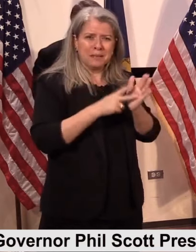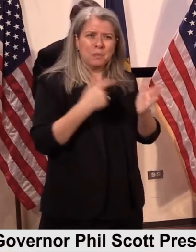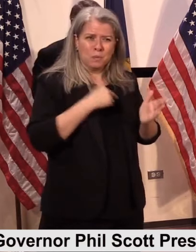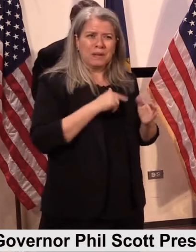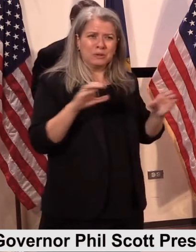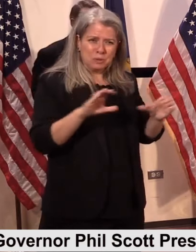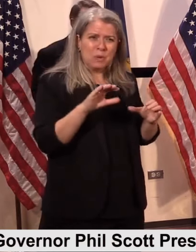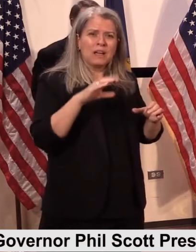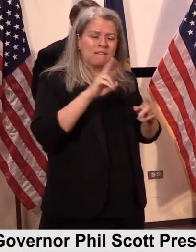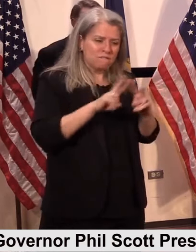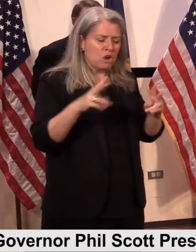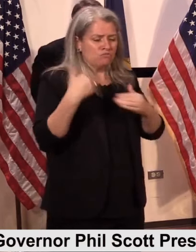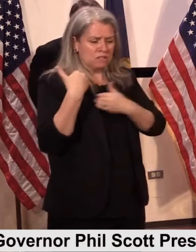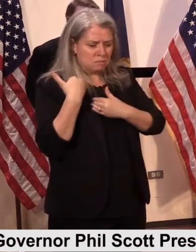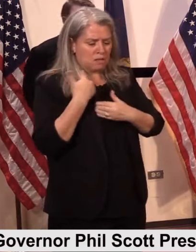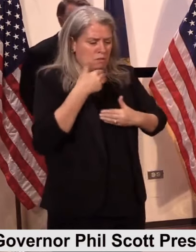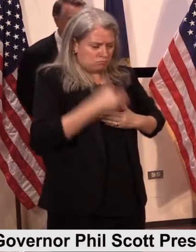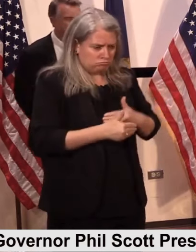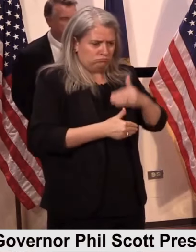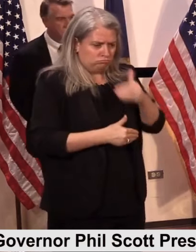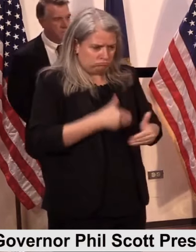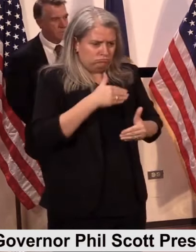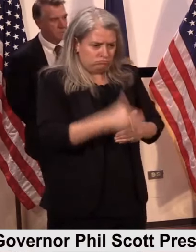1,679 to 14 responsible way.